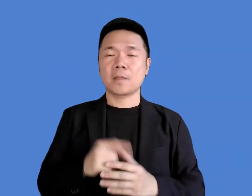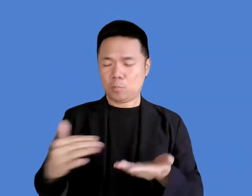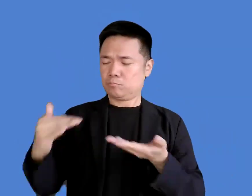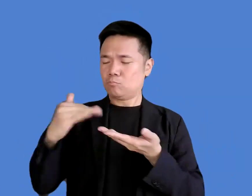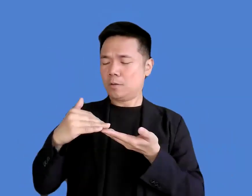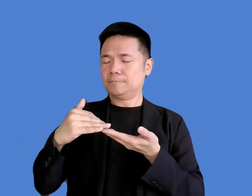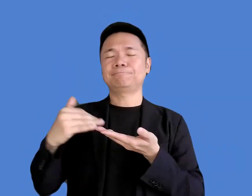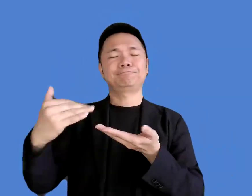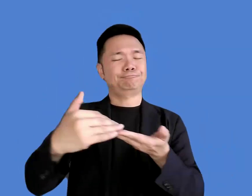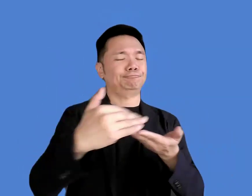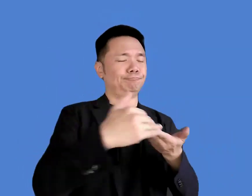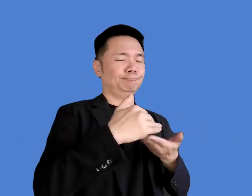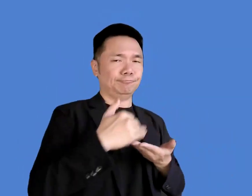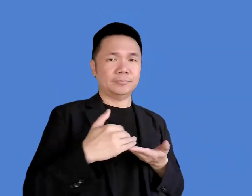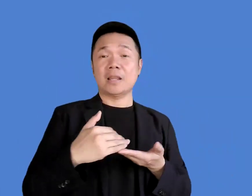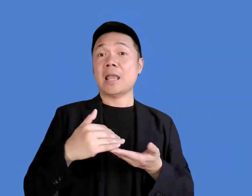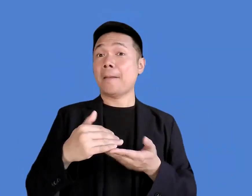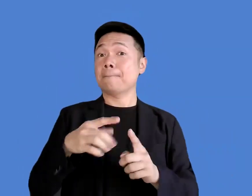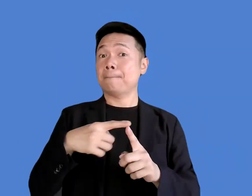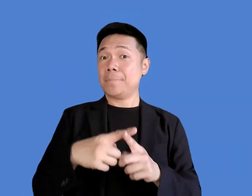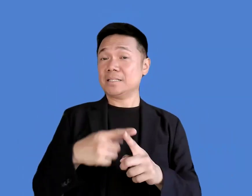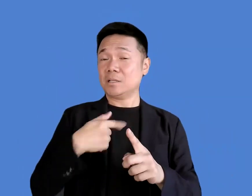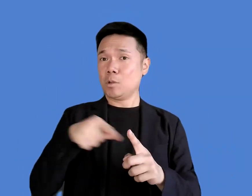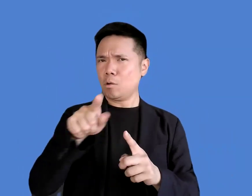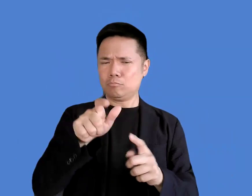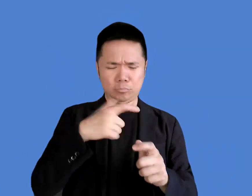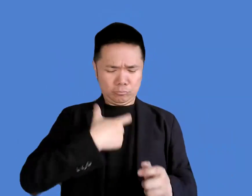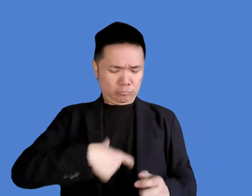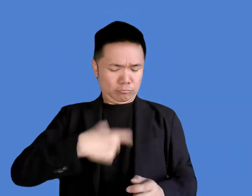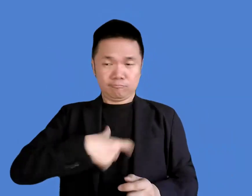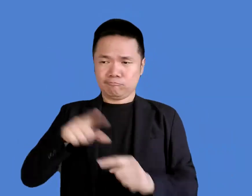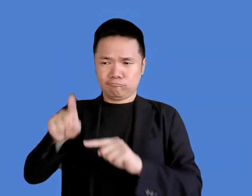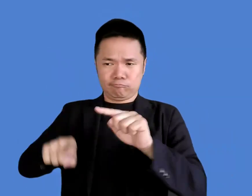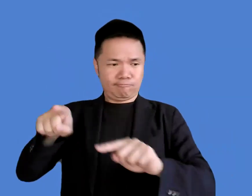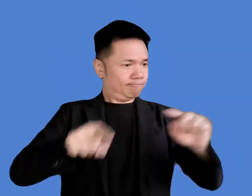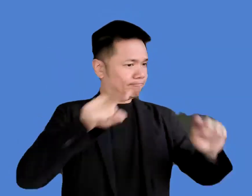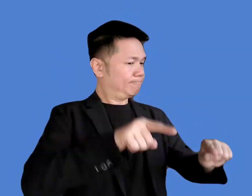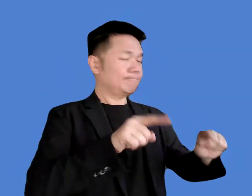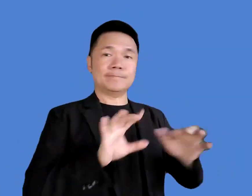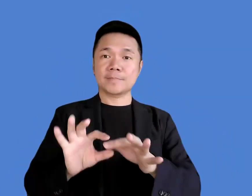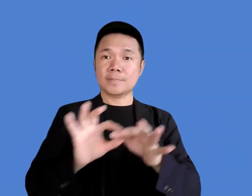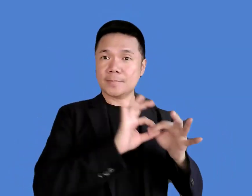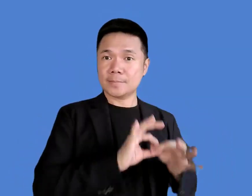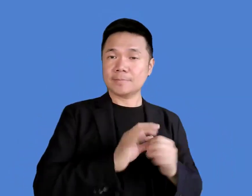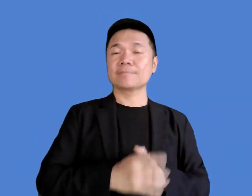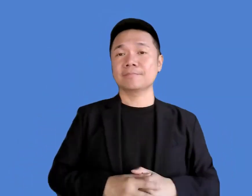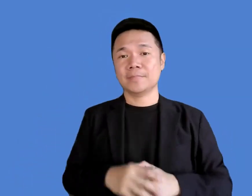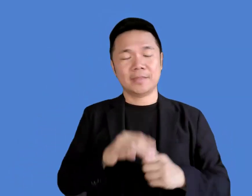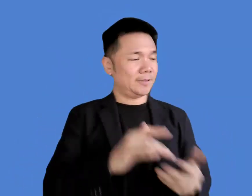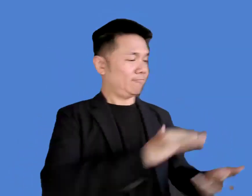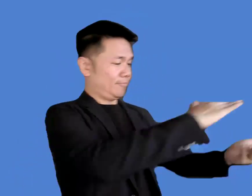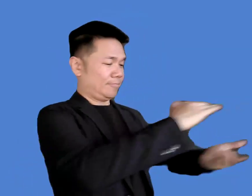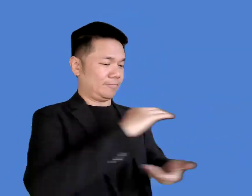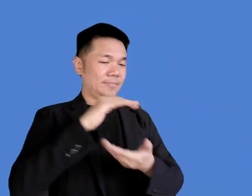collaboration and using our intersectional abilities to work together. And here I also borrow Sarah